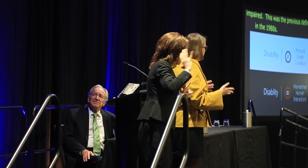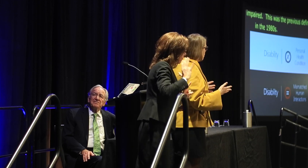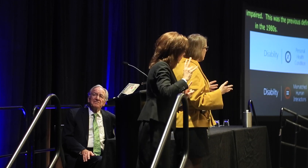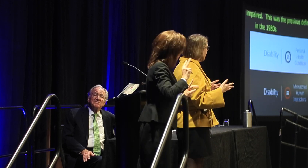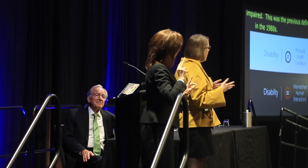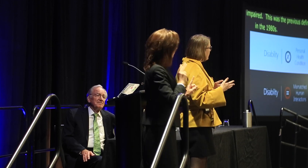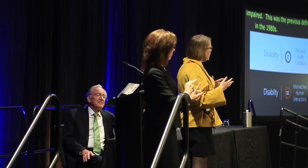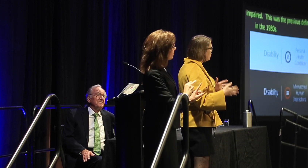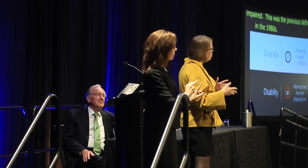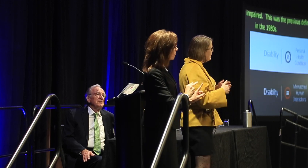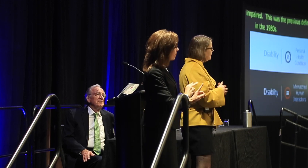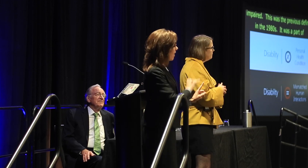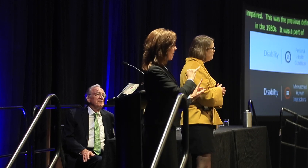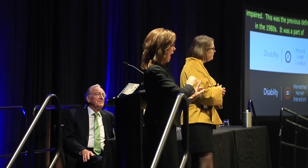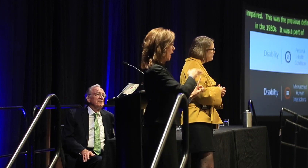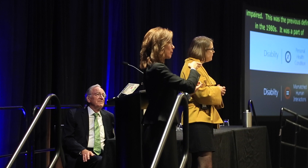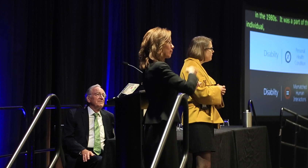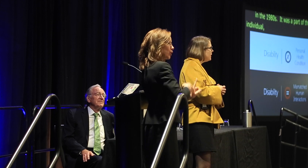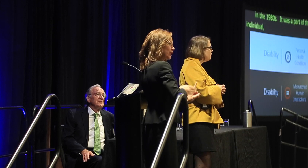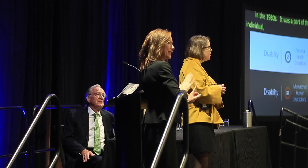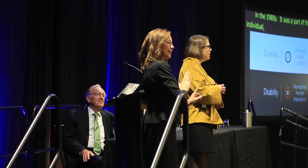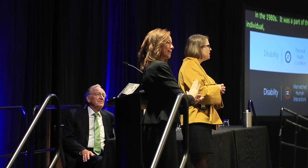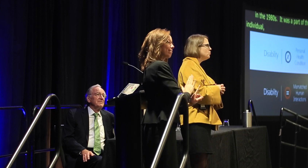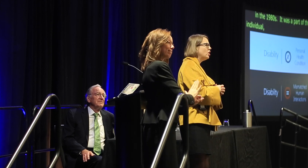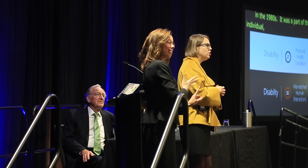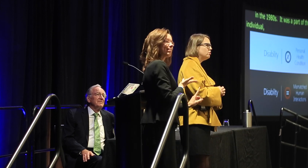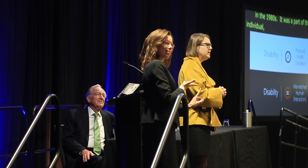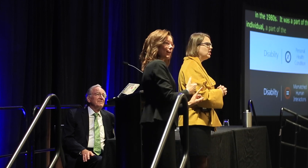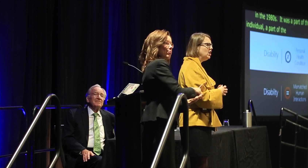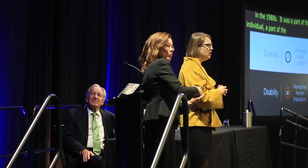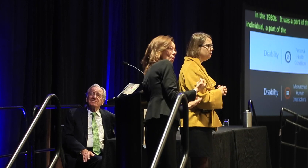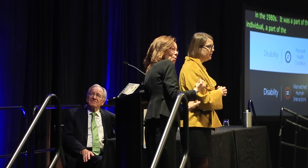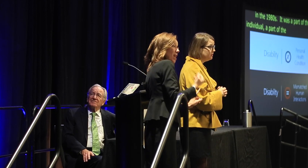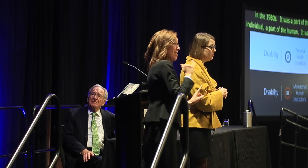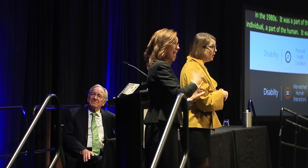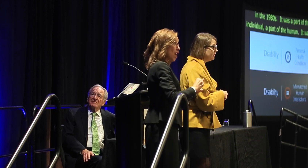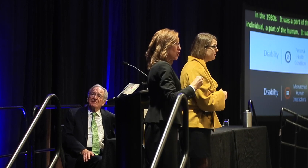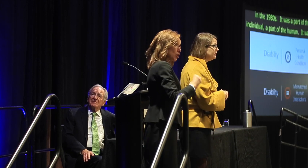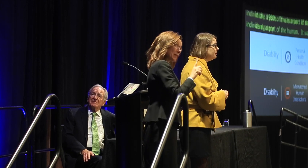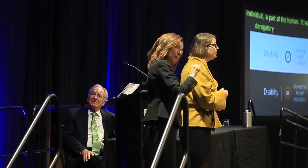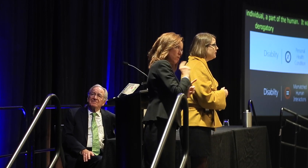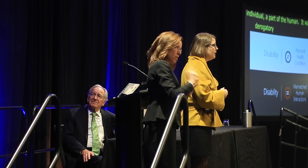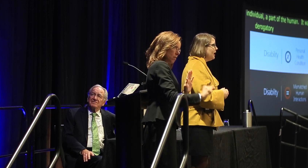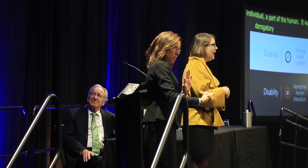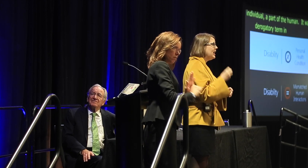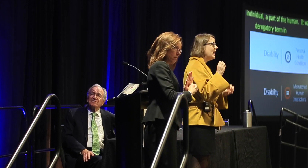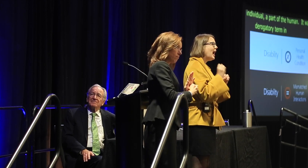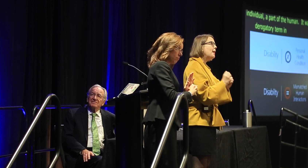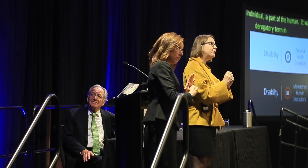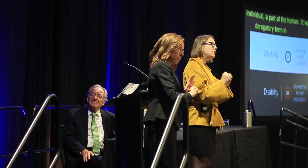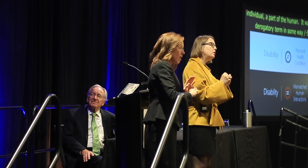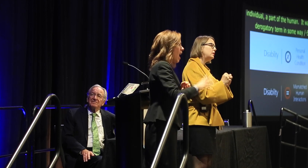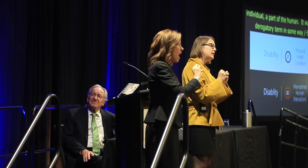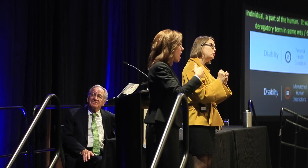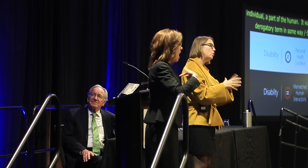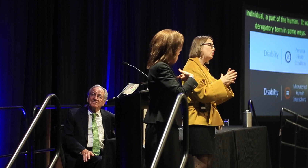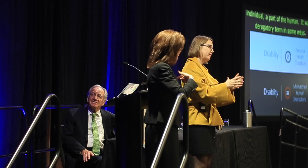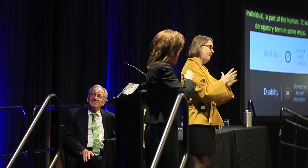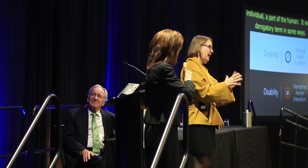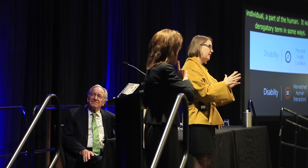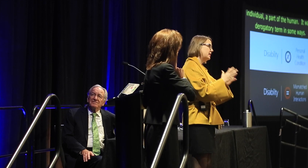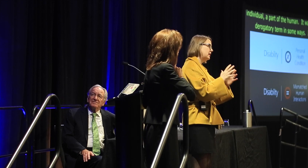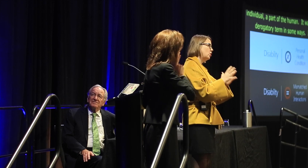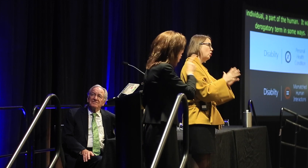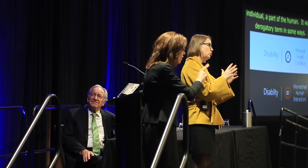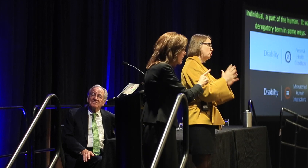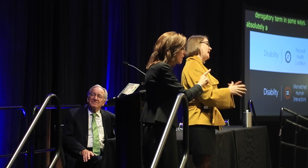the individual, a part of the human. It was a derogatory term in some ways. And I absolutely adore